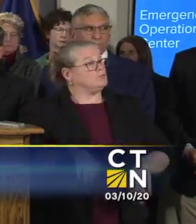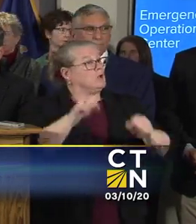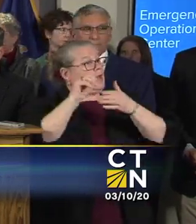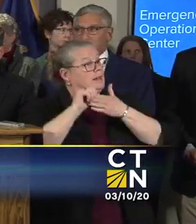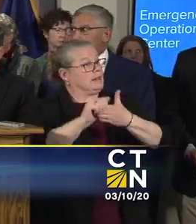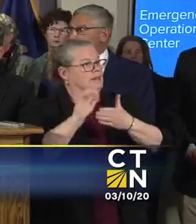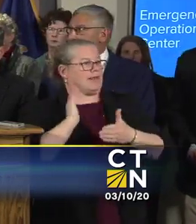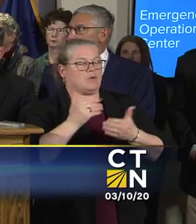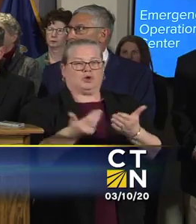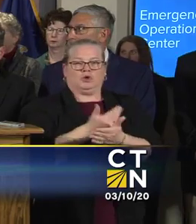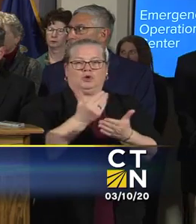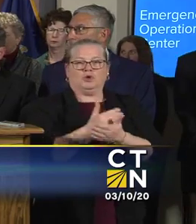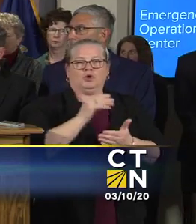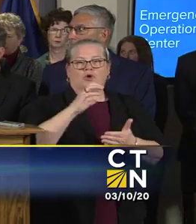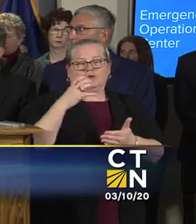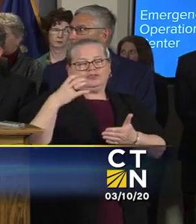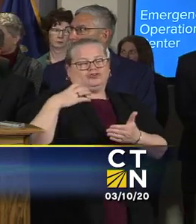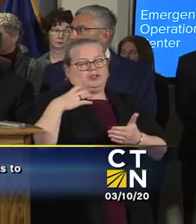Operating Officer, Josh GEBALLE.